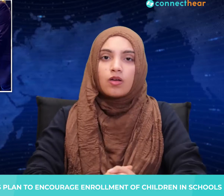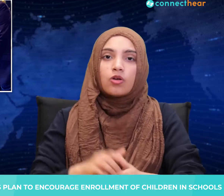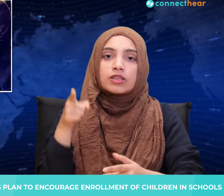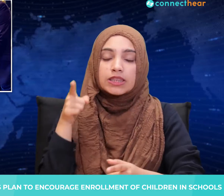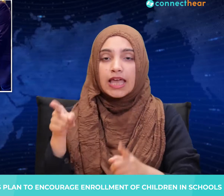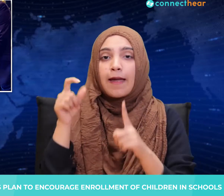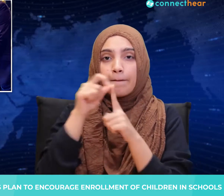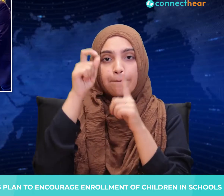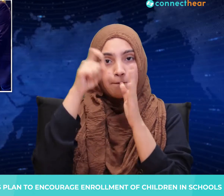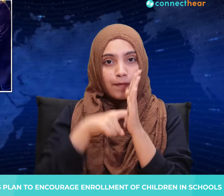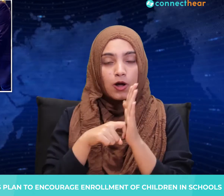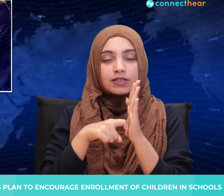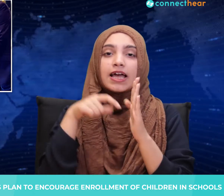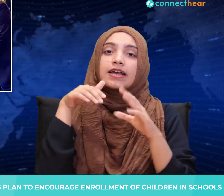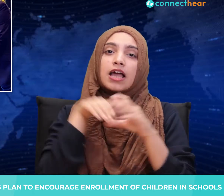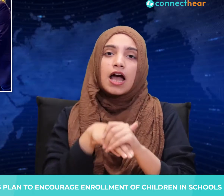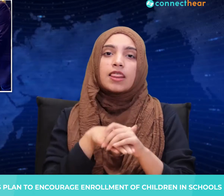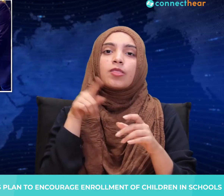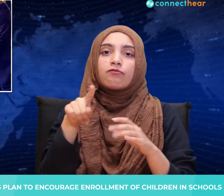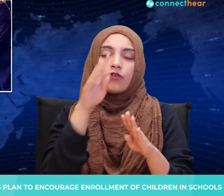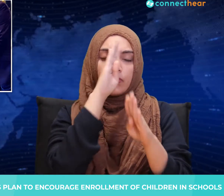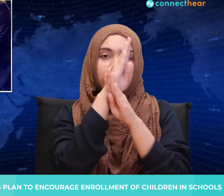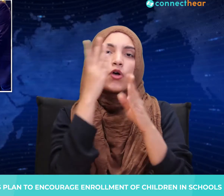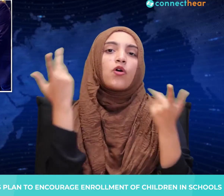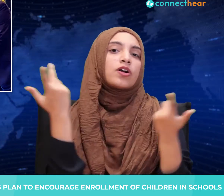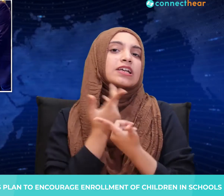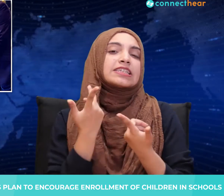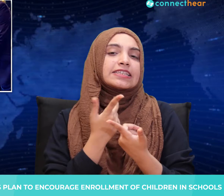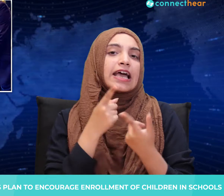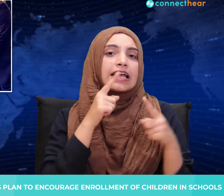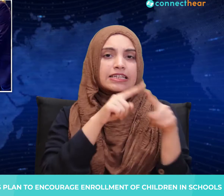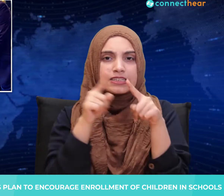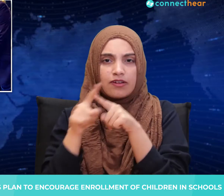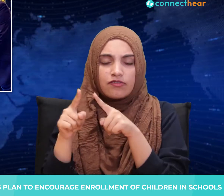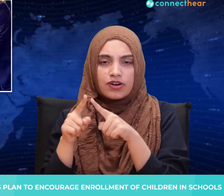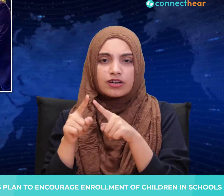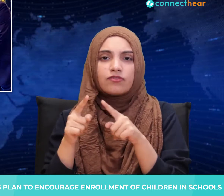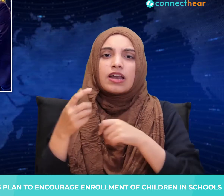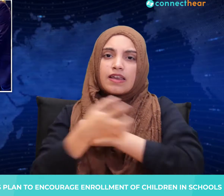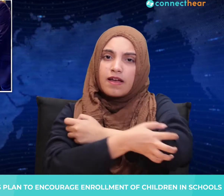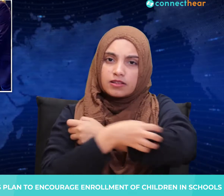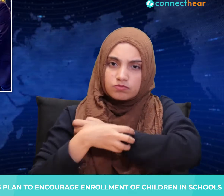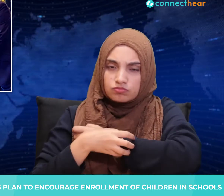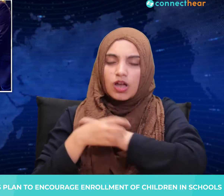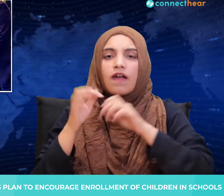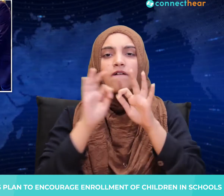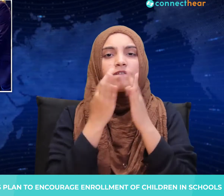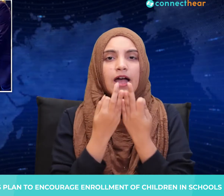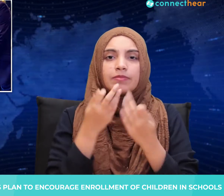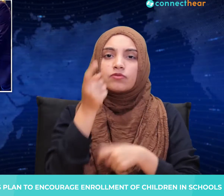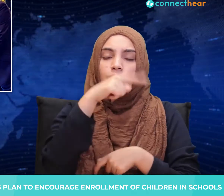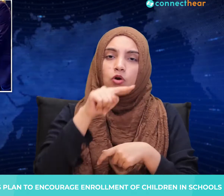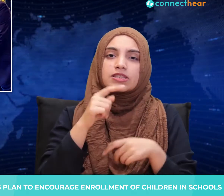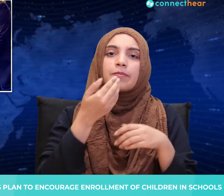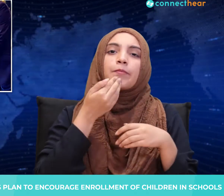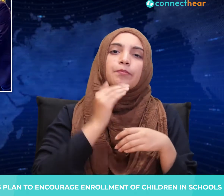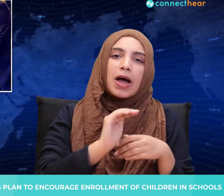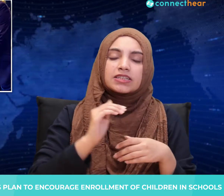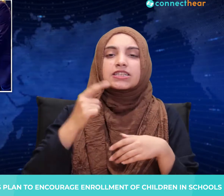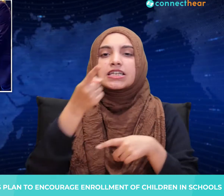The Ehsaas Education Stipends program aims at providing financial assistance to deserving